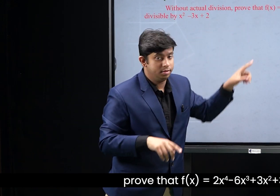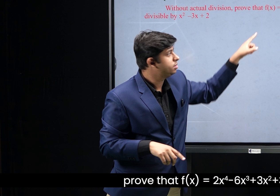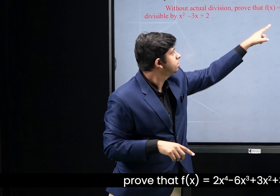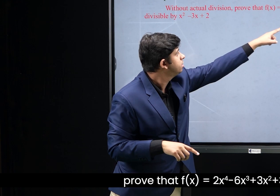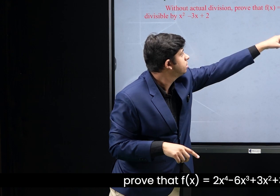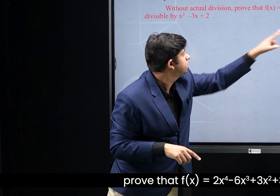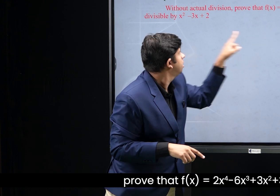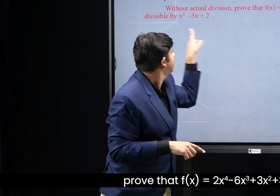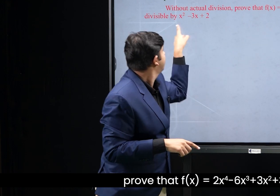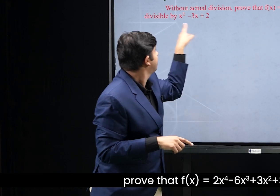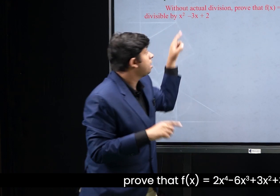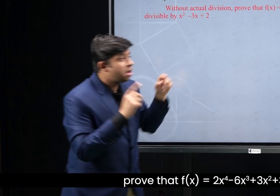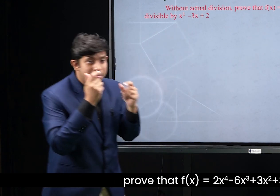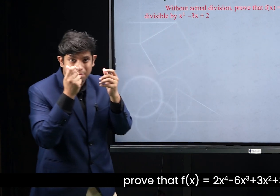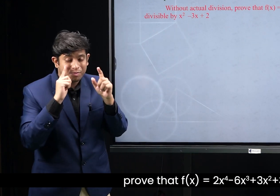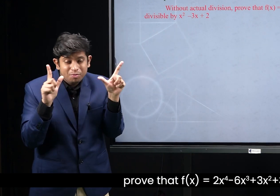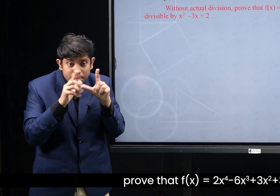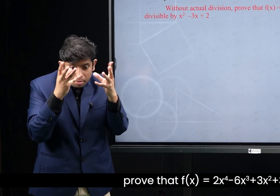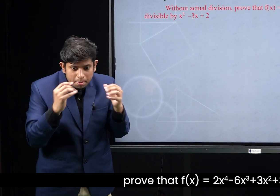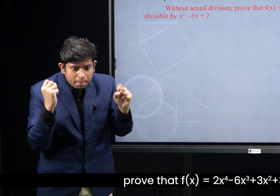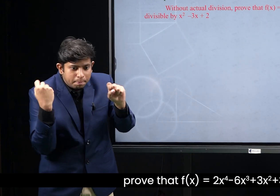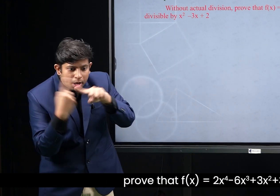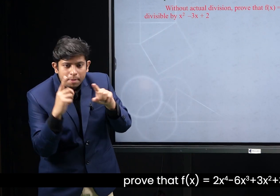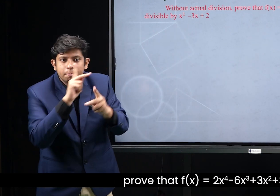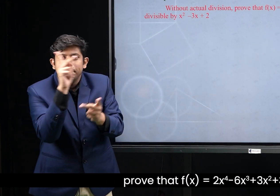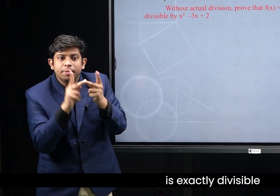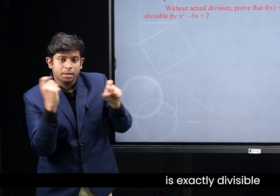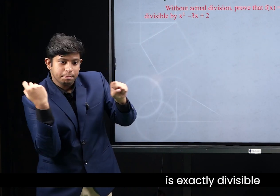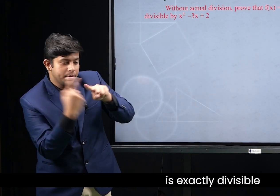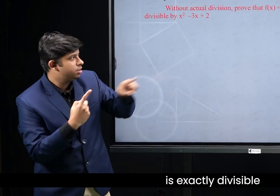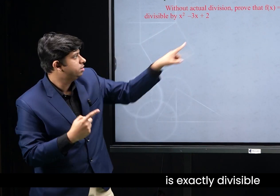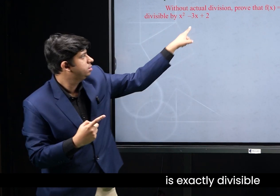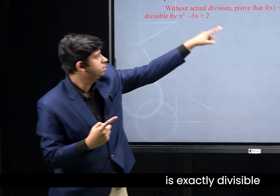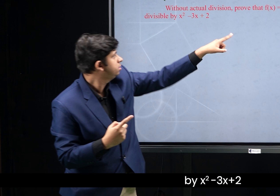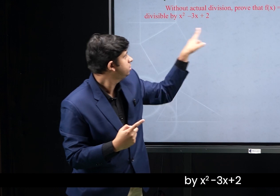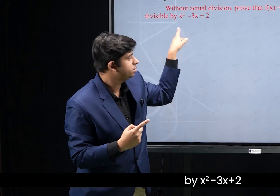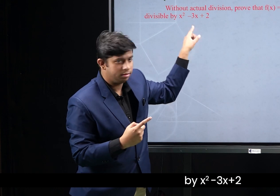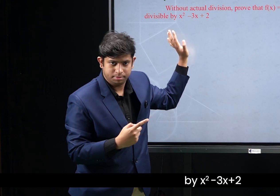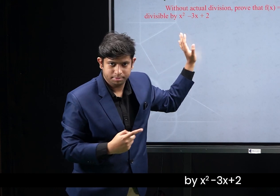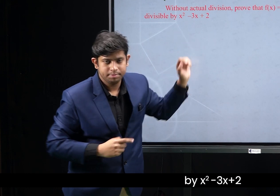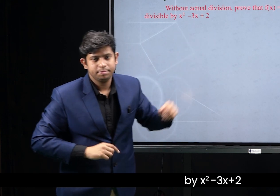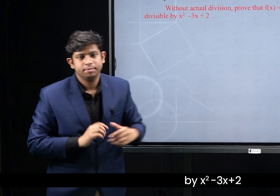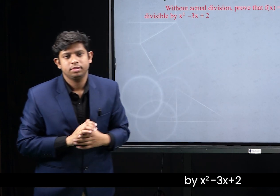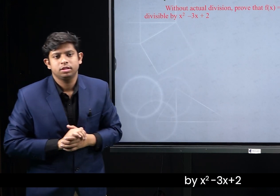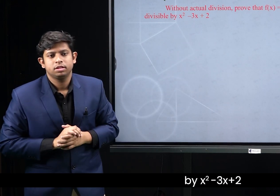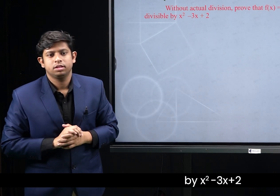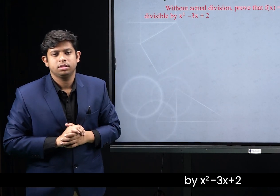minus 6x cube plus 3x square plus 3x minus 2 is exactly divisible by x square minus 3x plus 2.